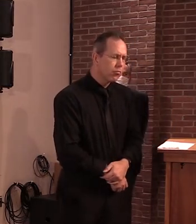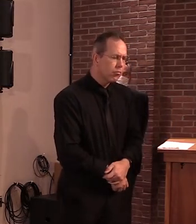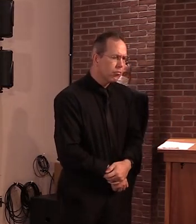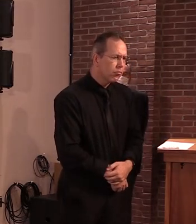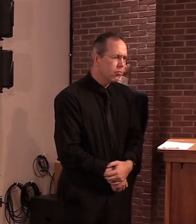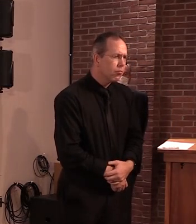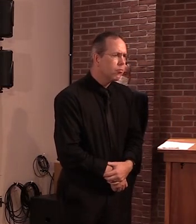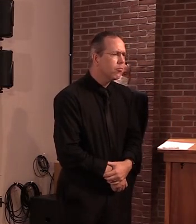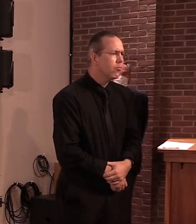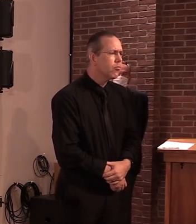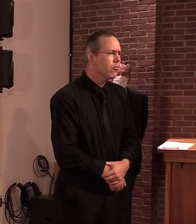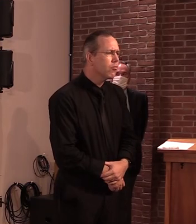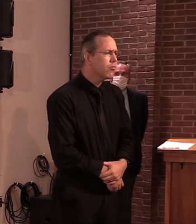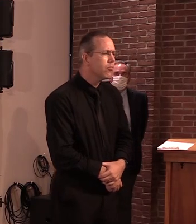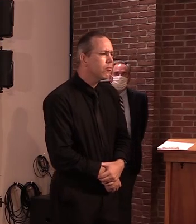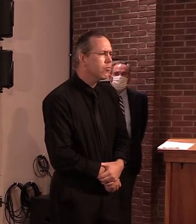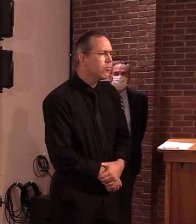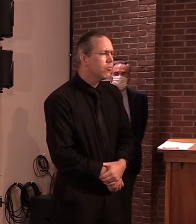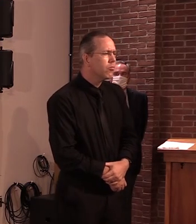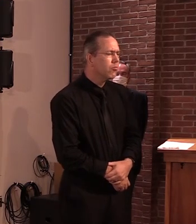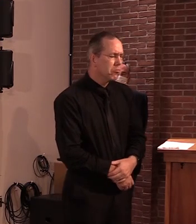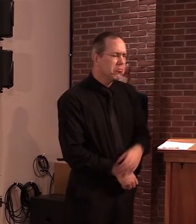Hi, Governor. Can you hear me? I can.